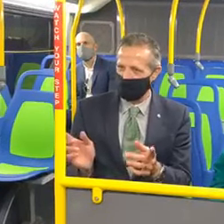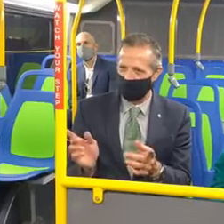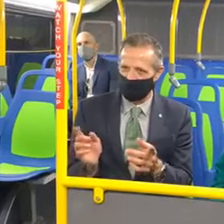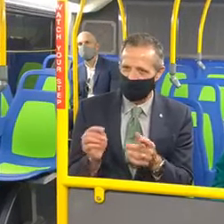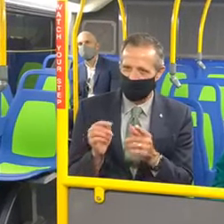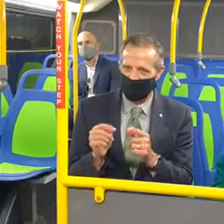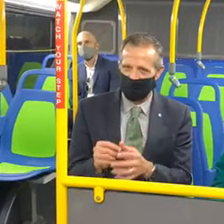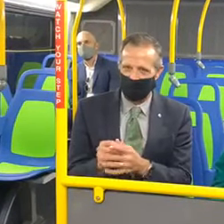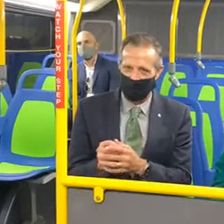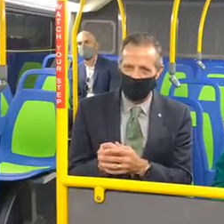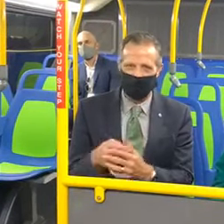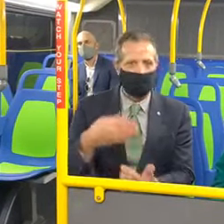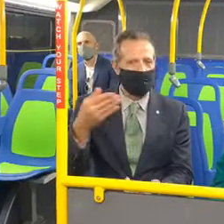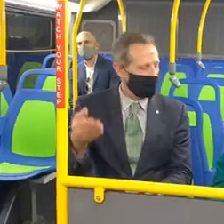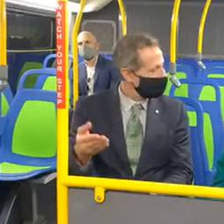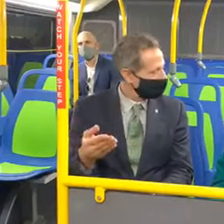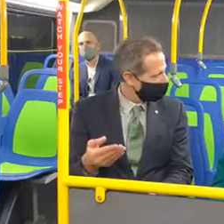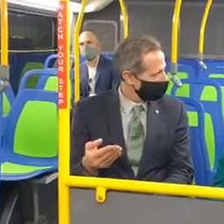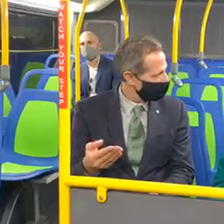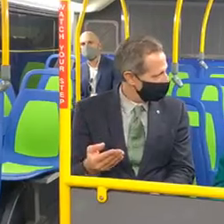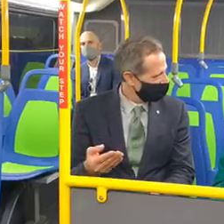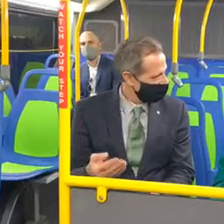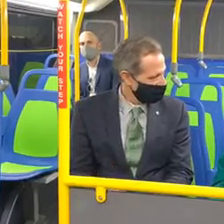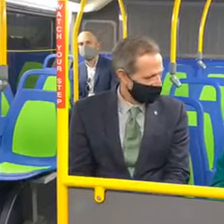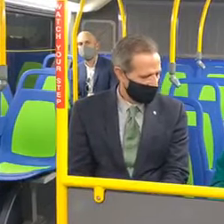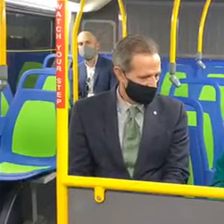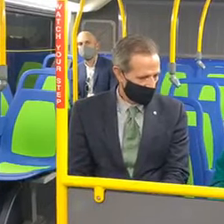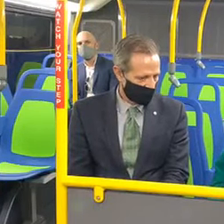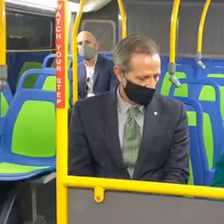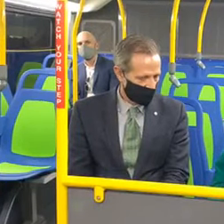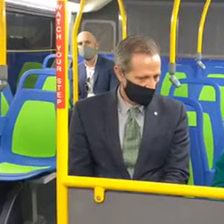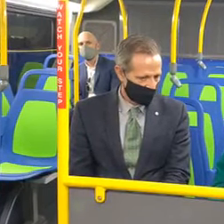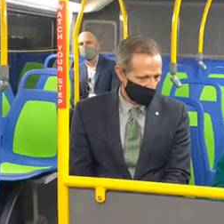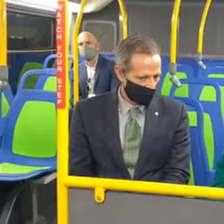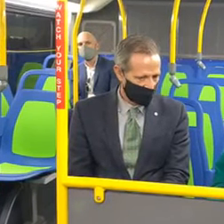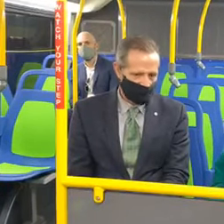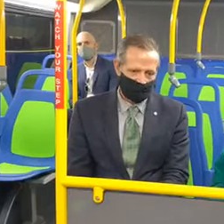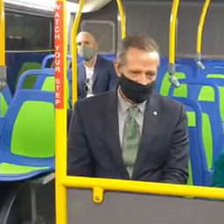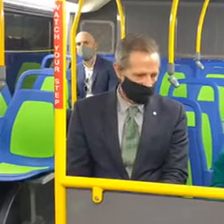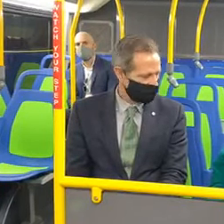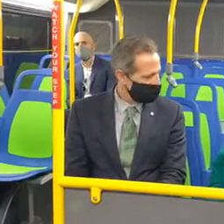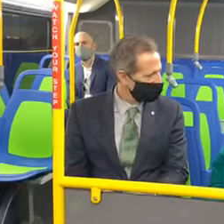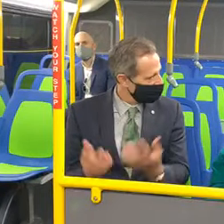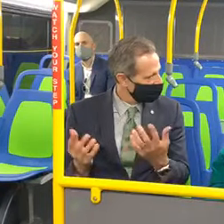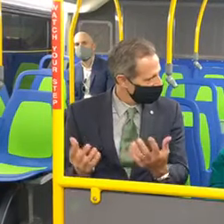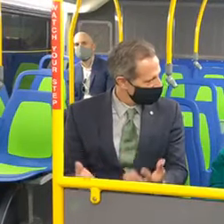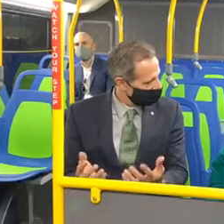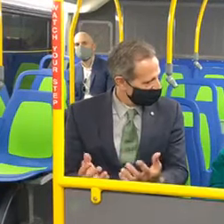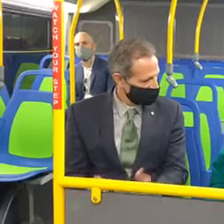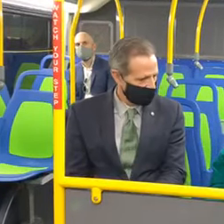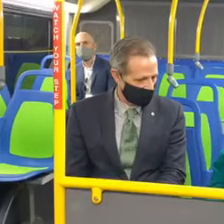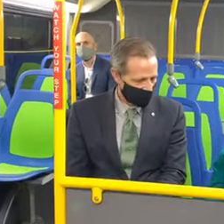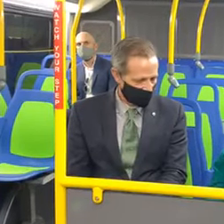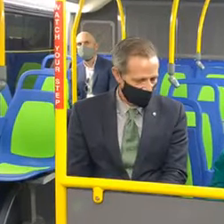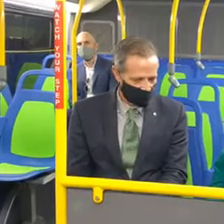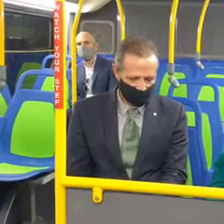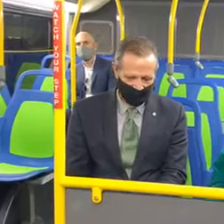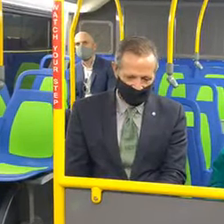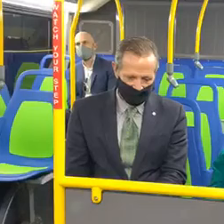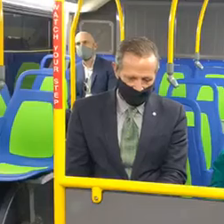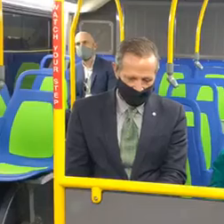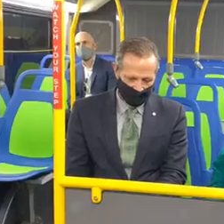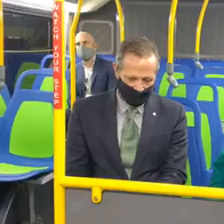these 14, and then of course 4 additional gigs as well. Yep. So, huge difference in greenhouse gas